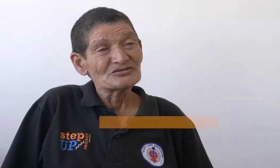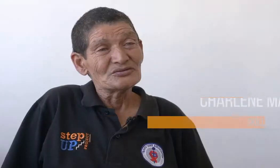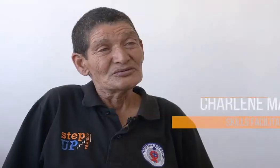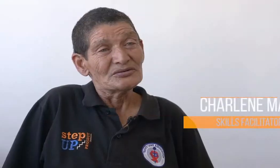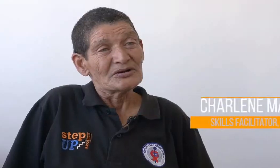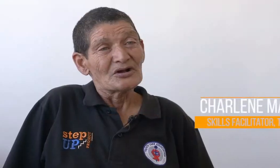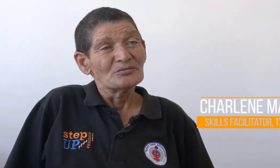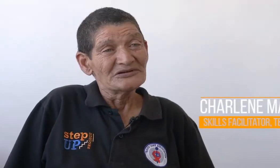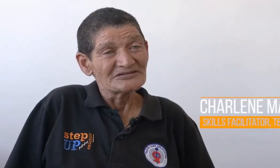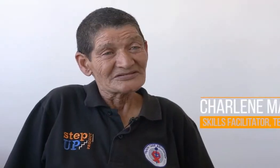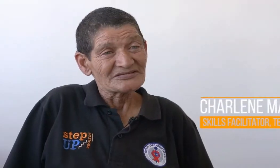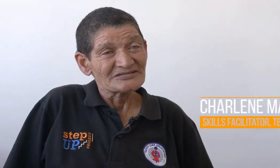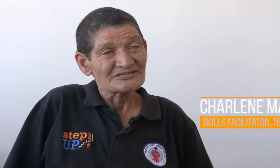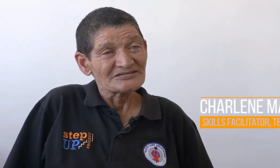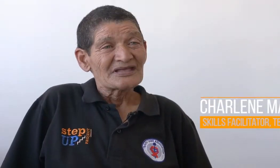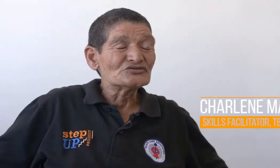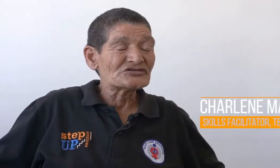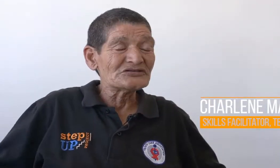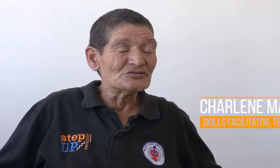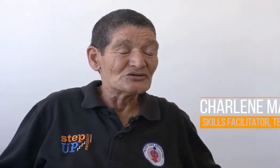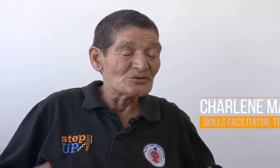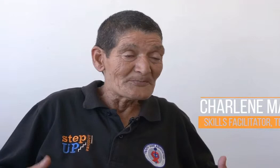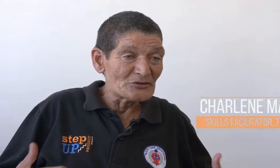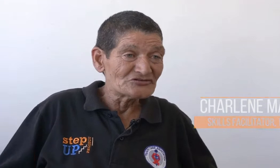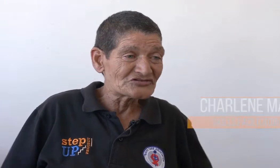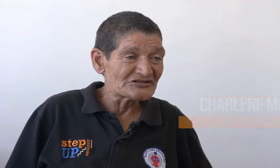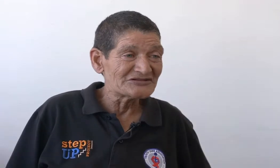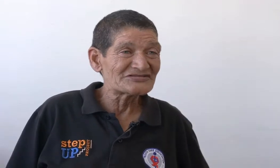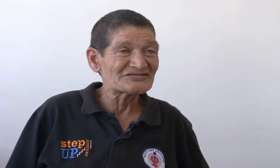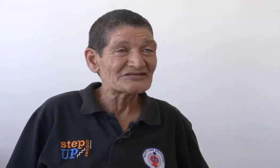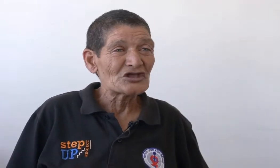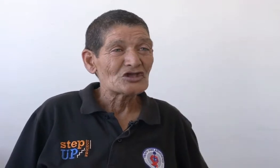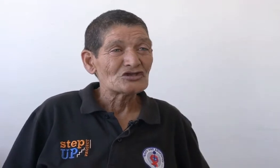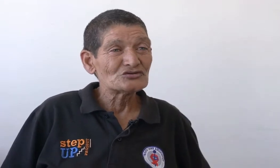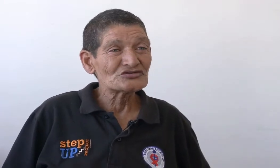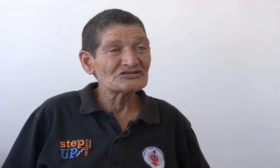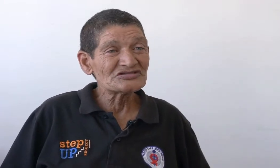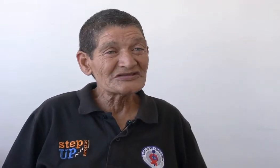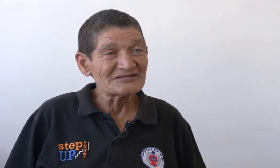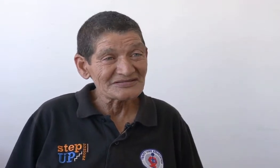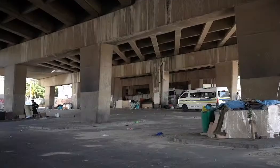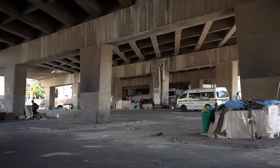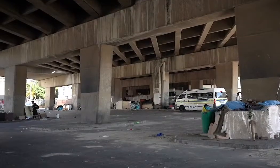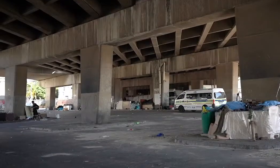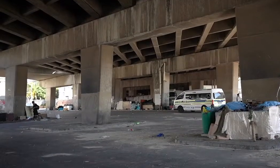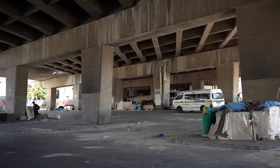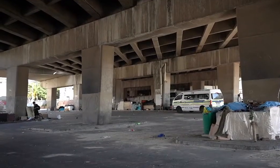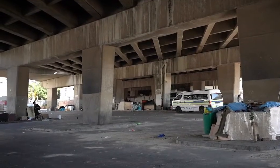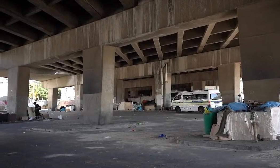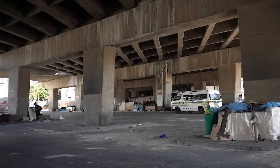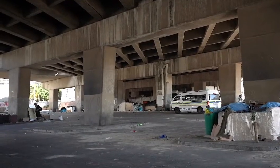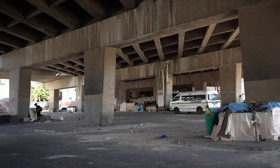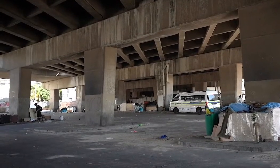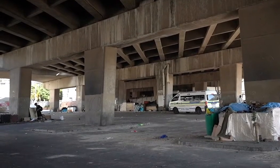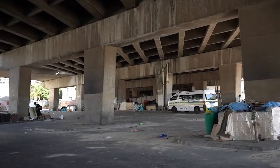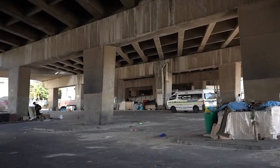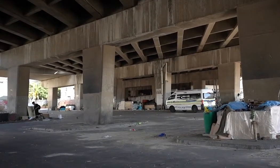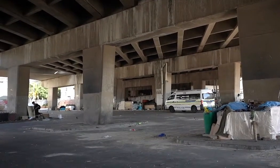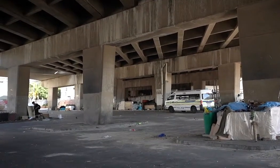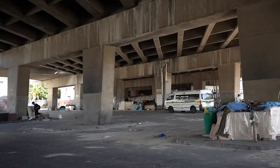Once you're homeless, you grow up on the streets, you see things that's not